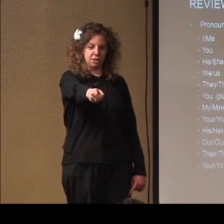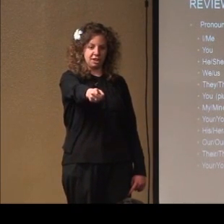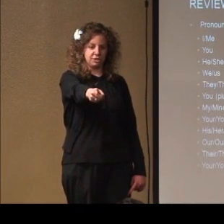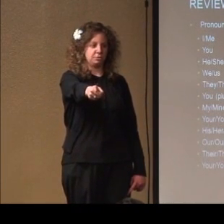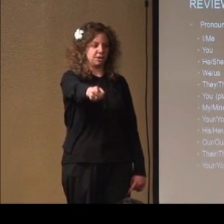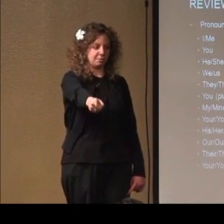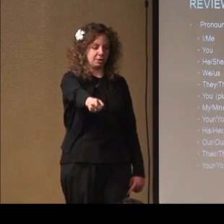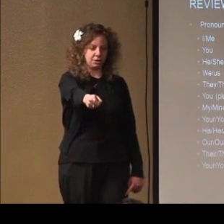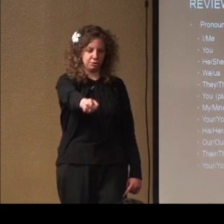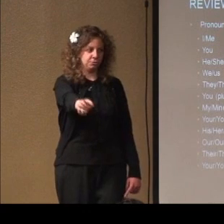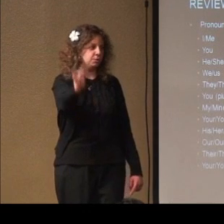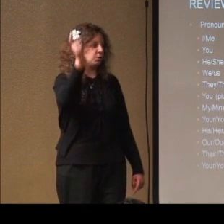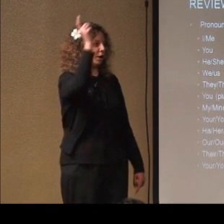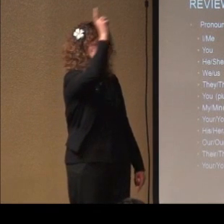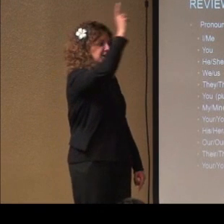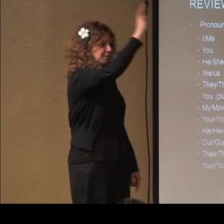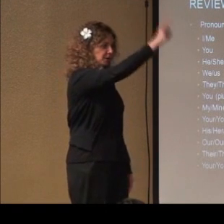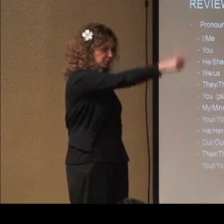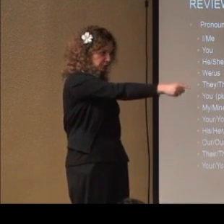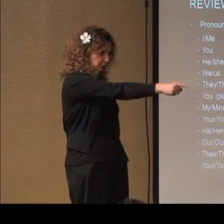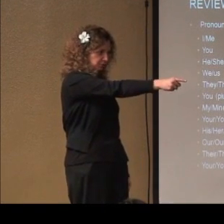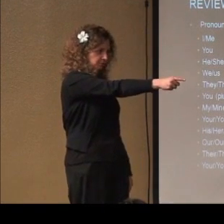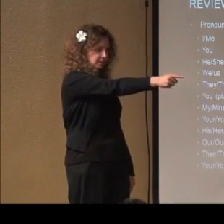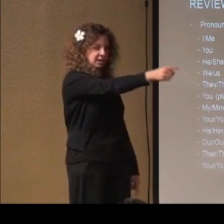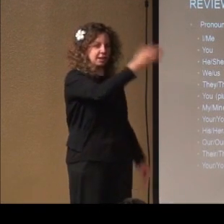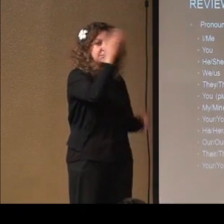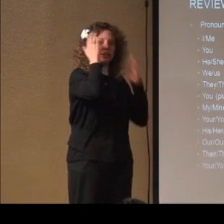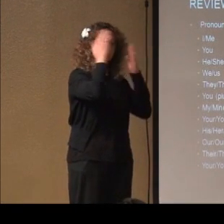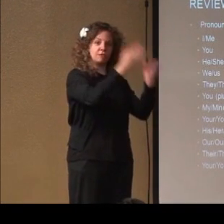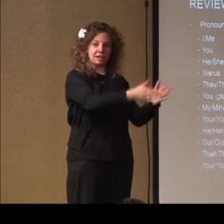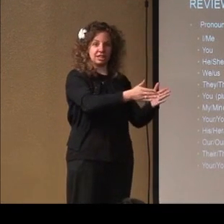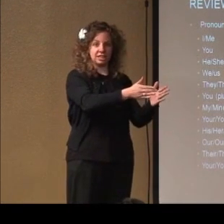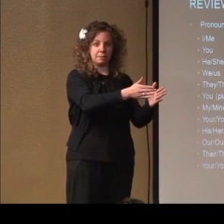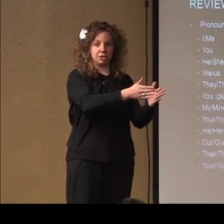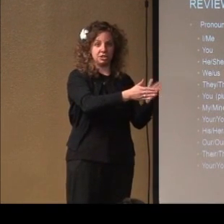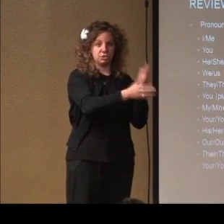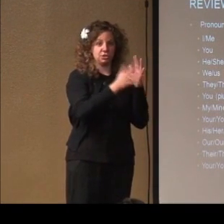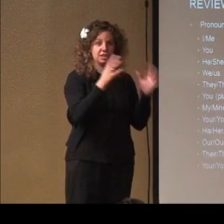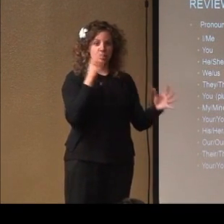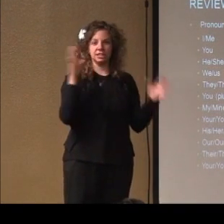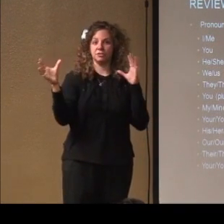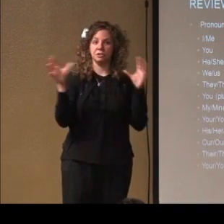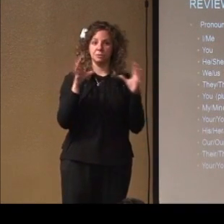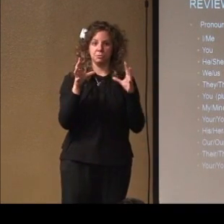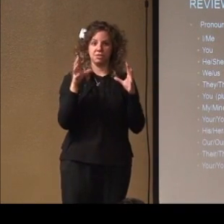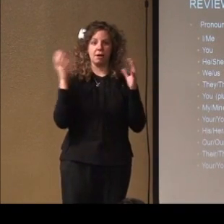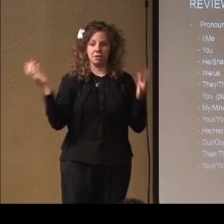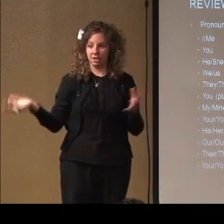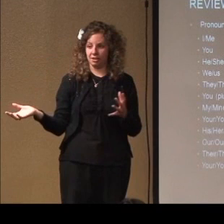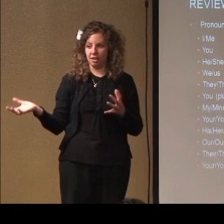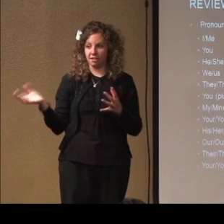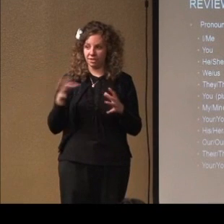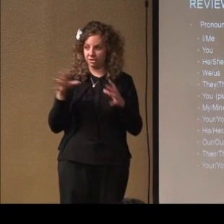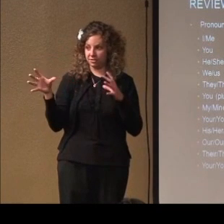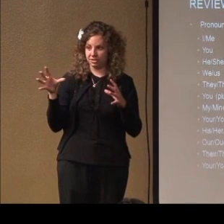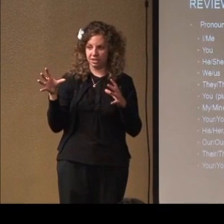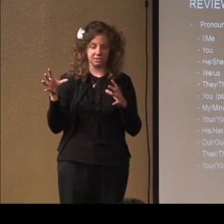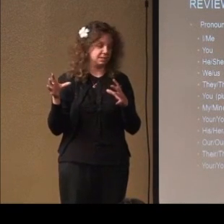talking to. I'm talking about you, I'm talking about you, and I'm looking directly at that person. So that's the difference between that one and a lot of other different